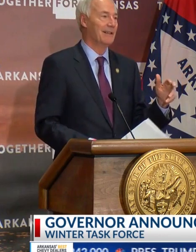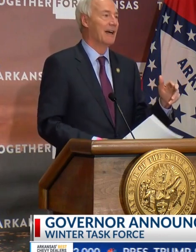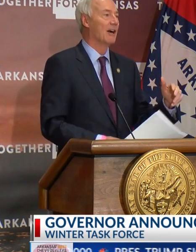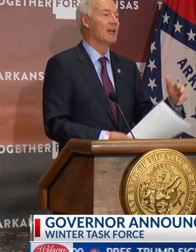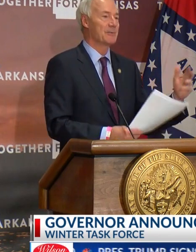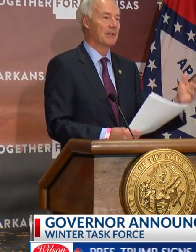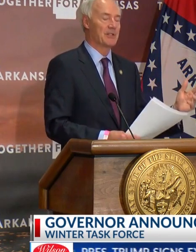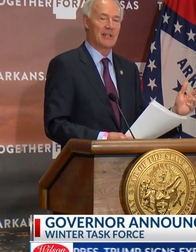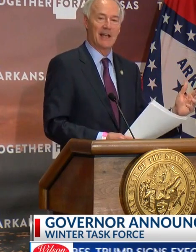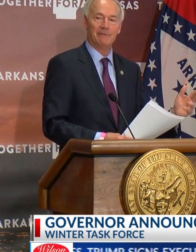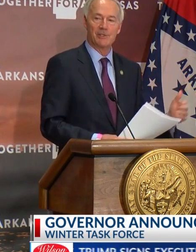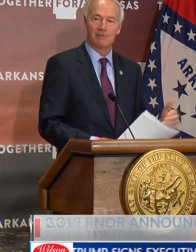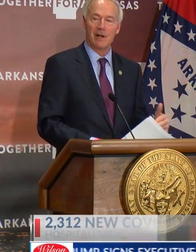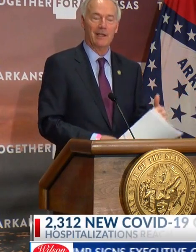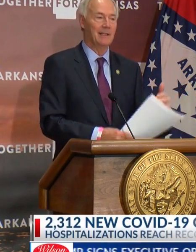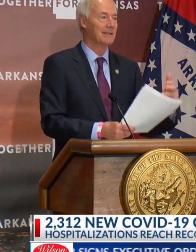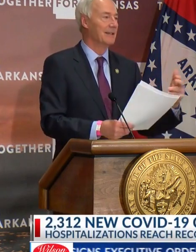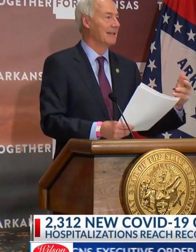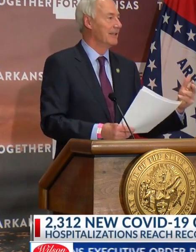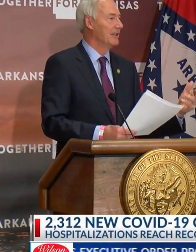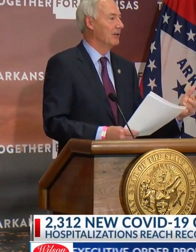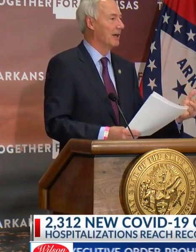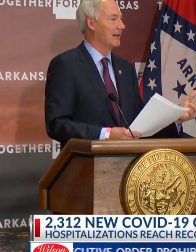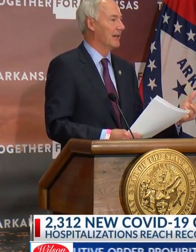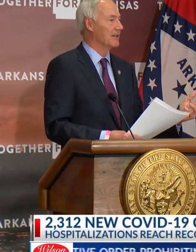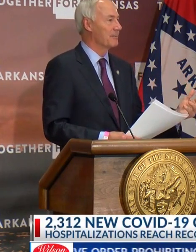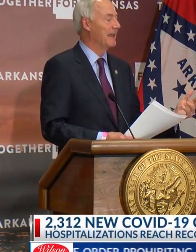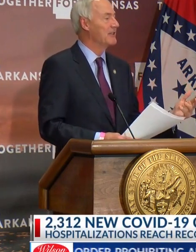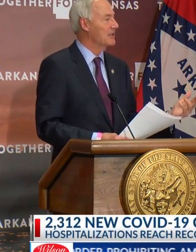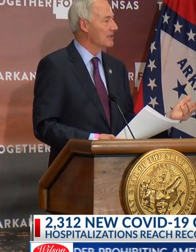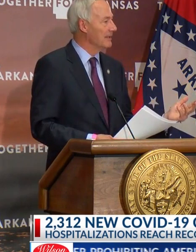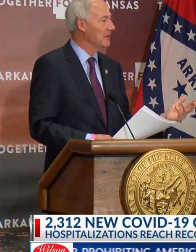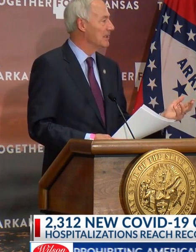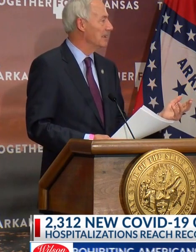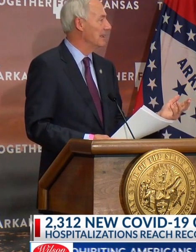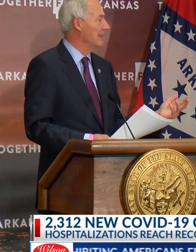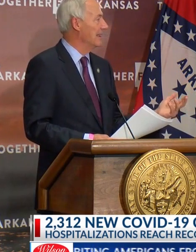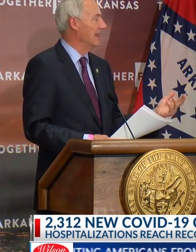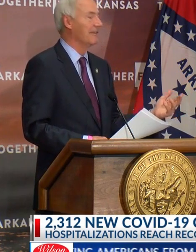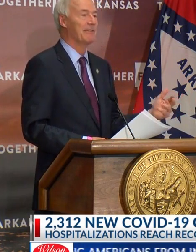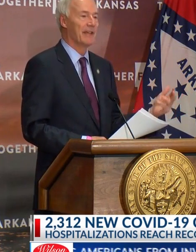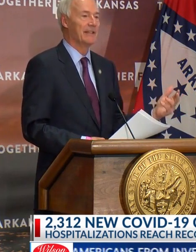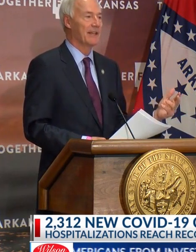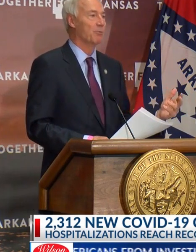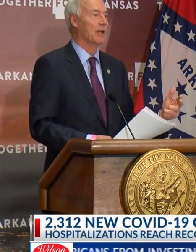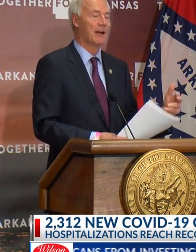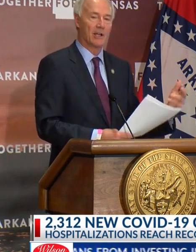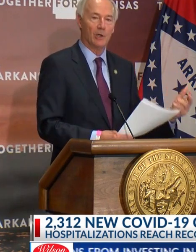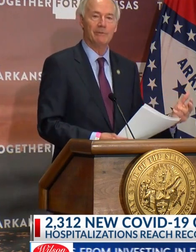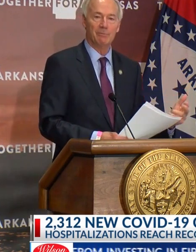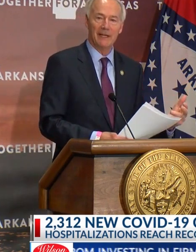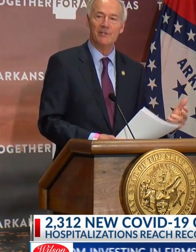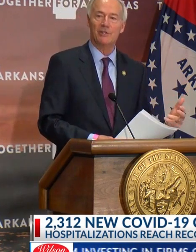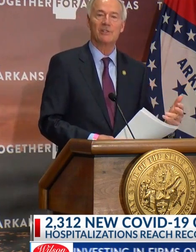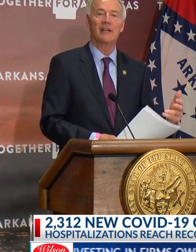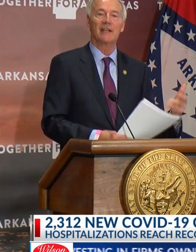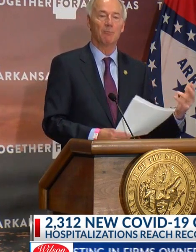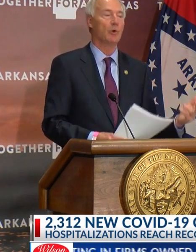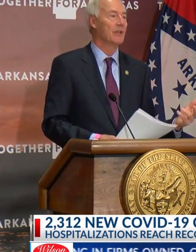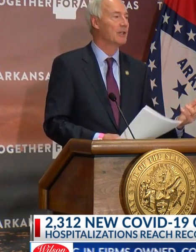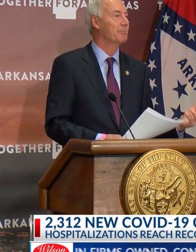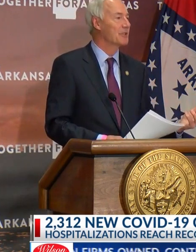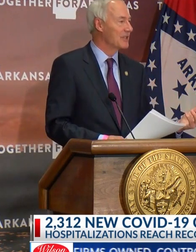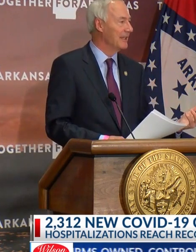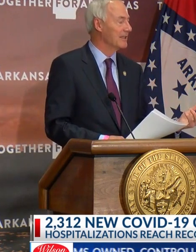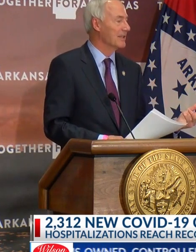that our hospital staff is strained, you know, our space is limited, they think that, well, our COVID patients take